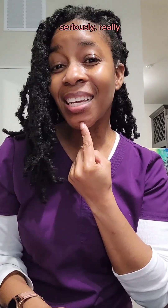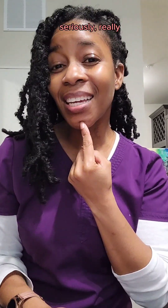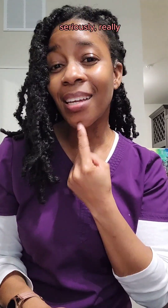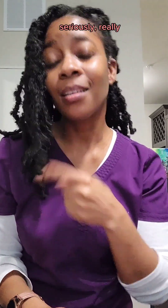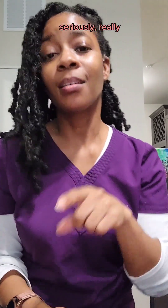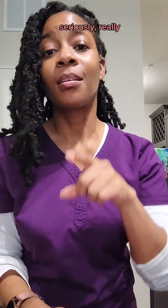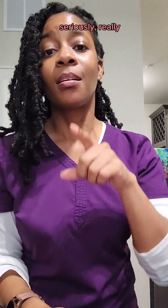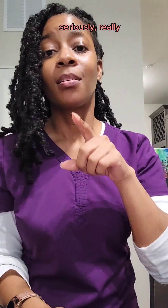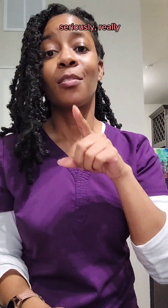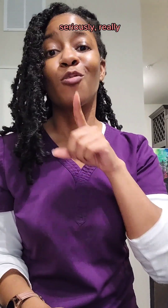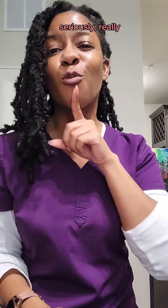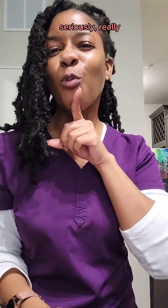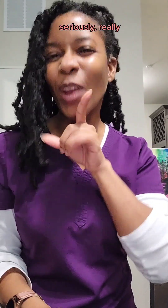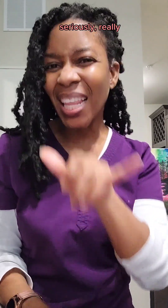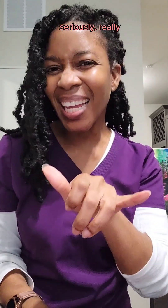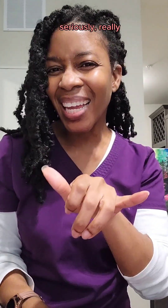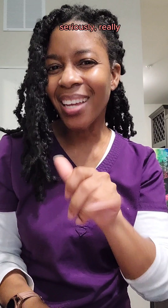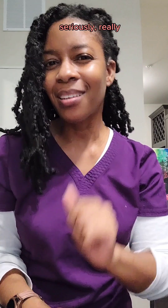seriously, really,